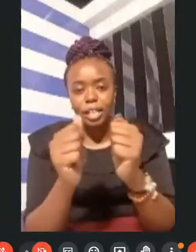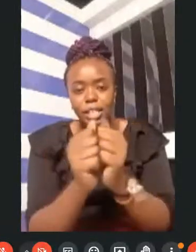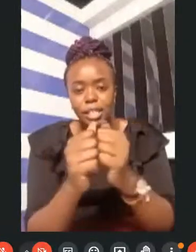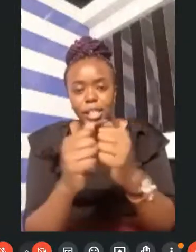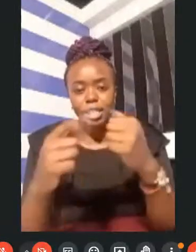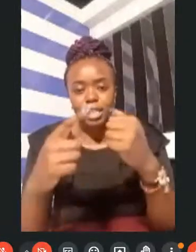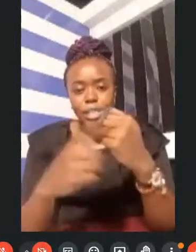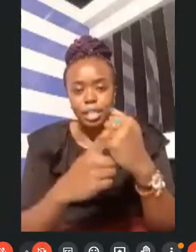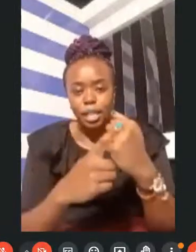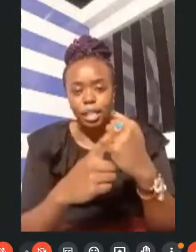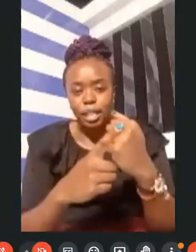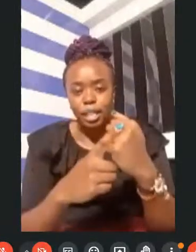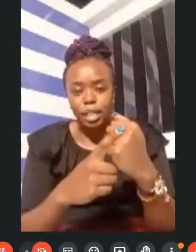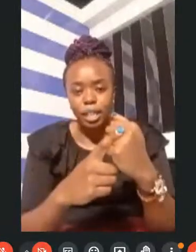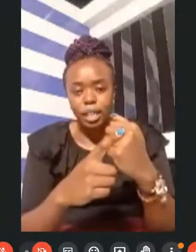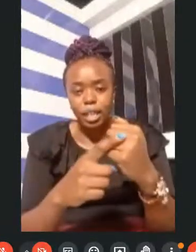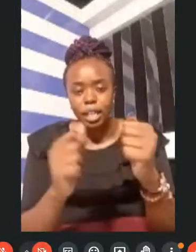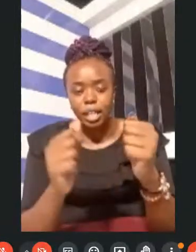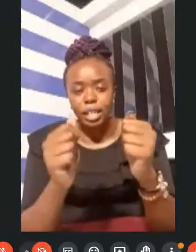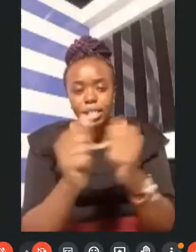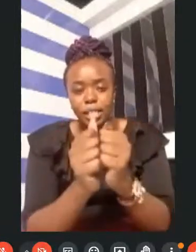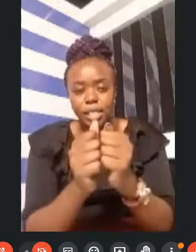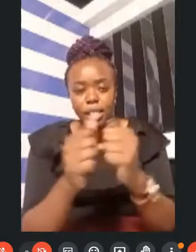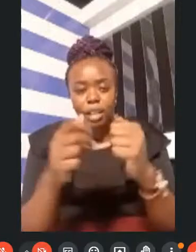Yeah. 16,